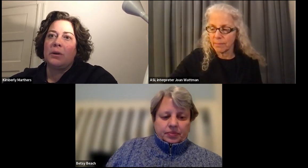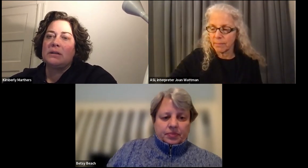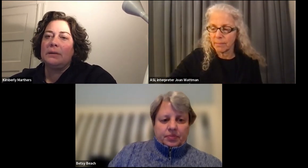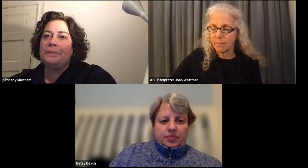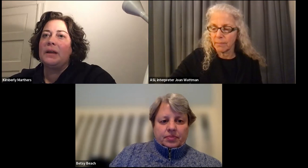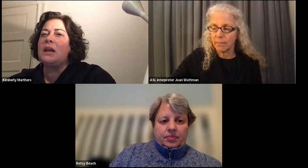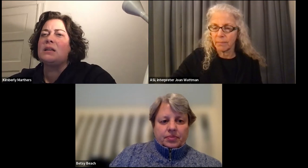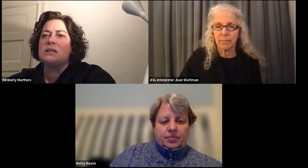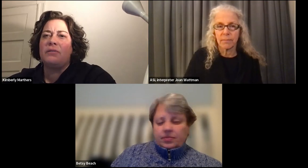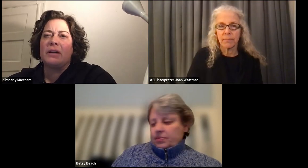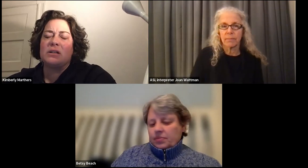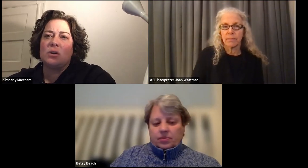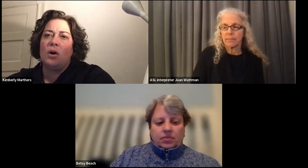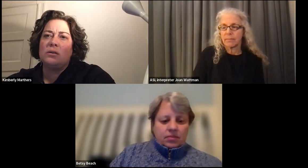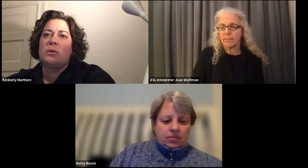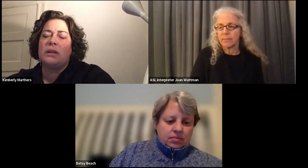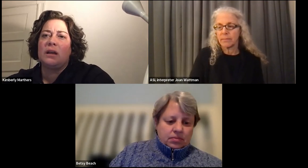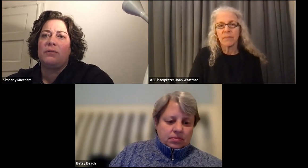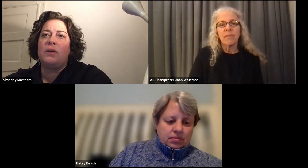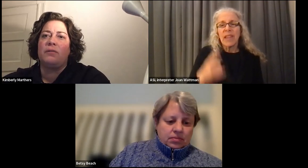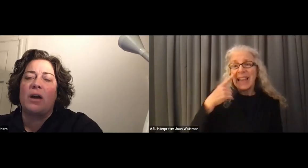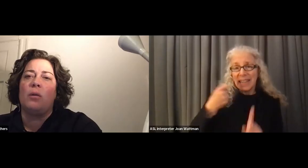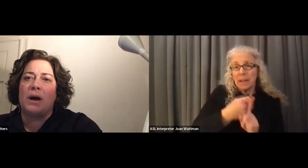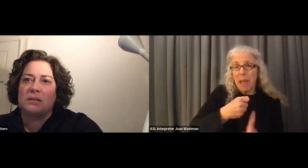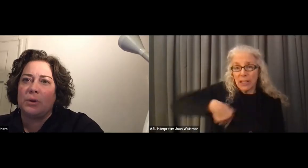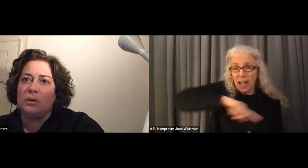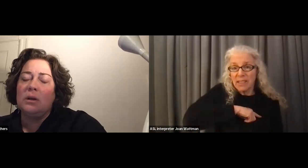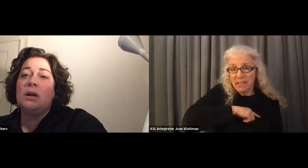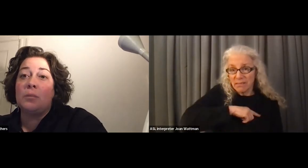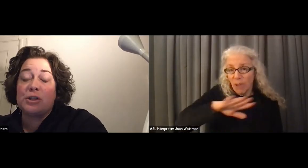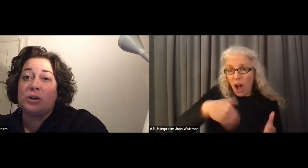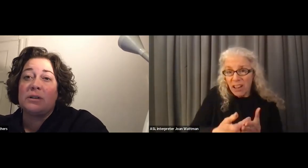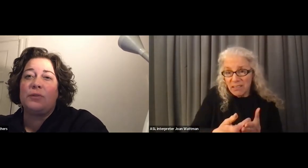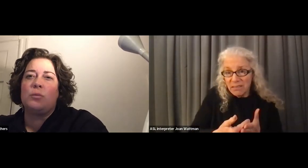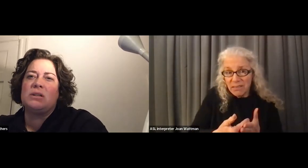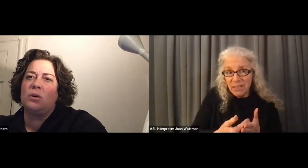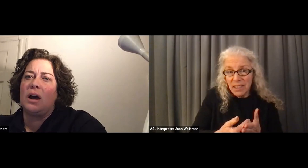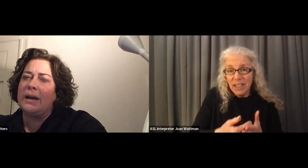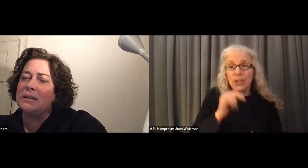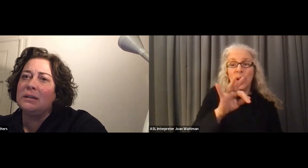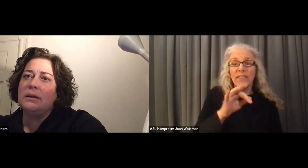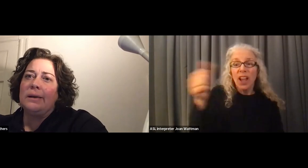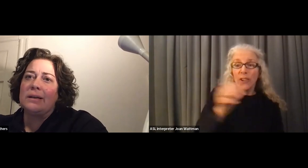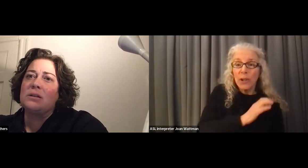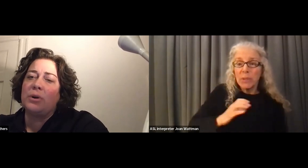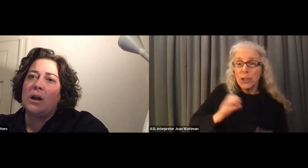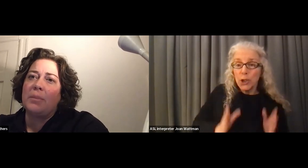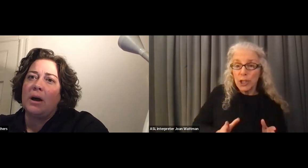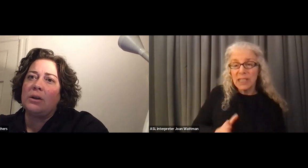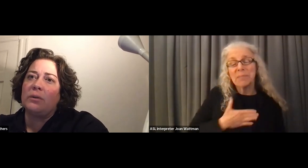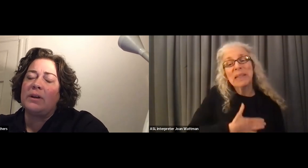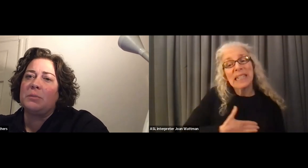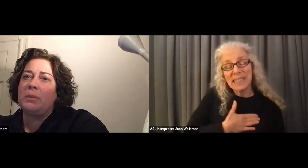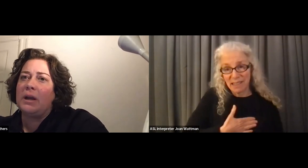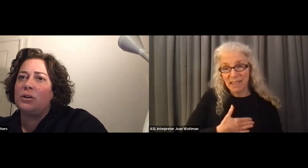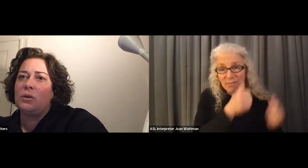Thank you, Betsy. I think it does affect us all. So I think if at all possible, commissioners, if you'd be so kind as to put it up